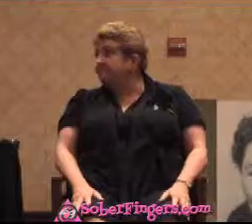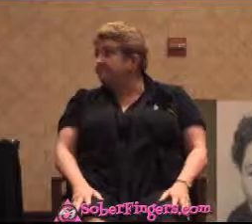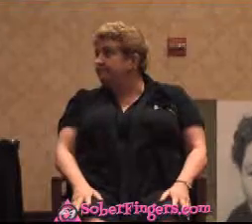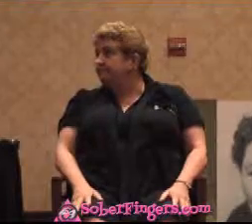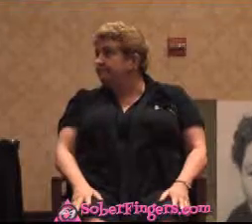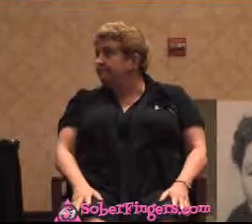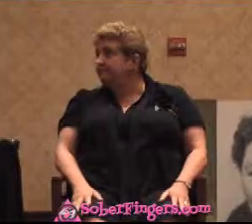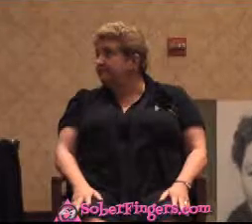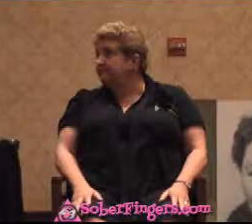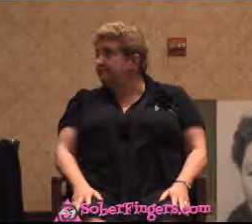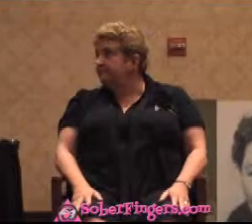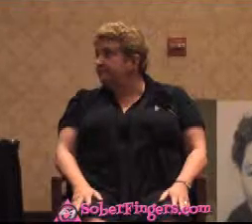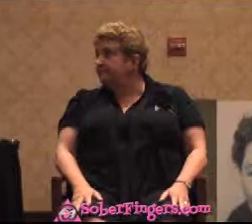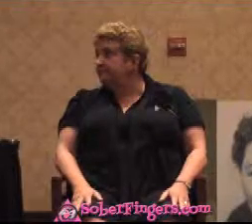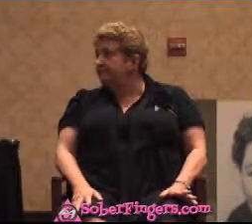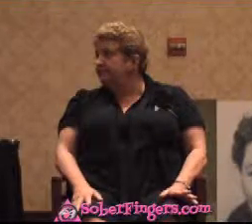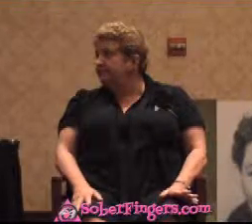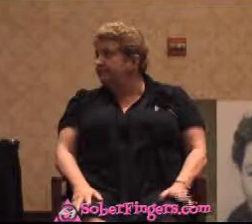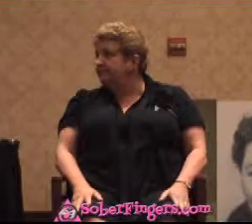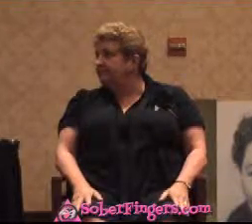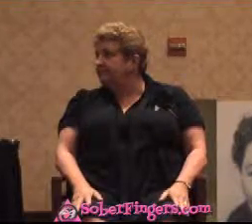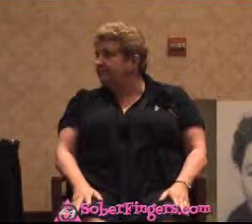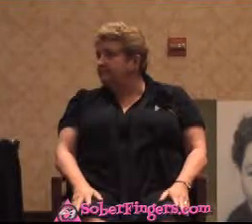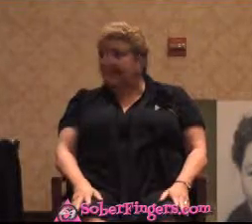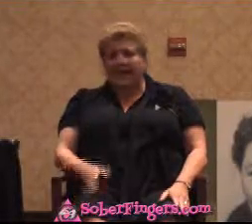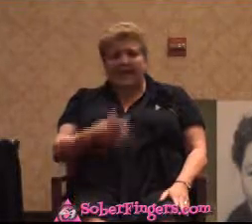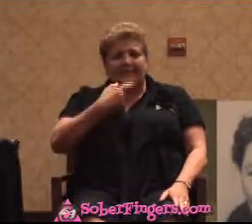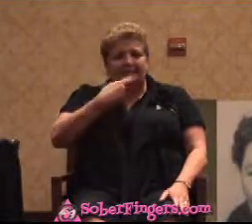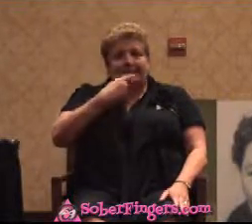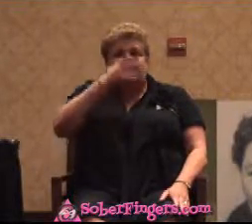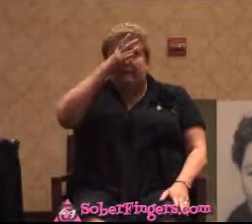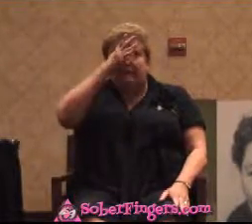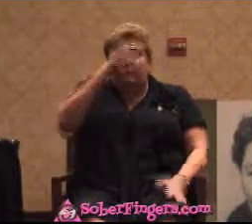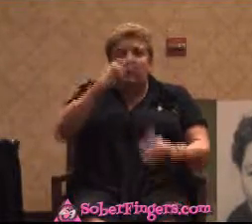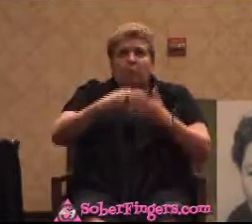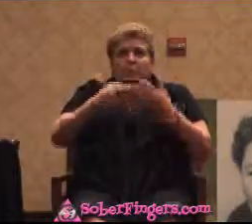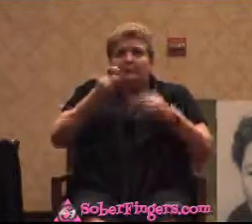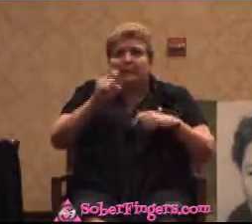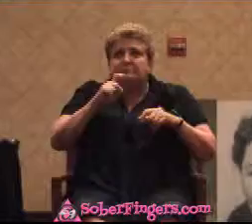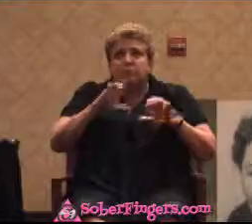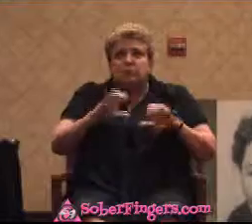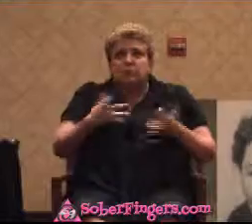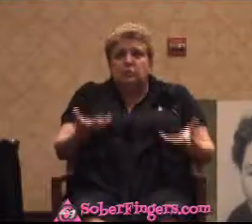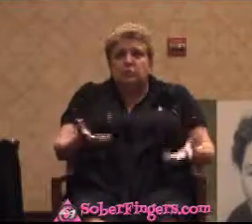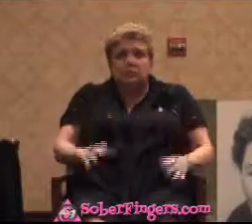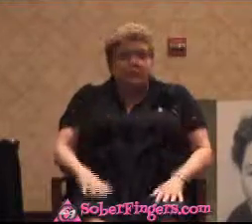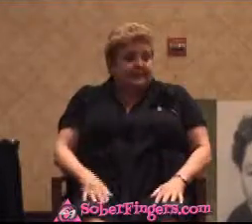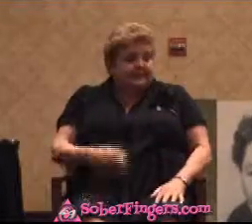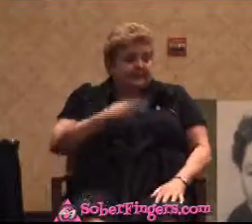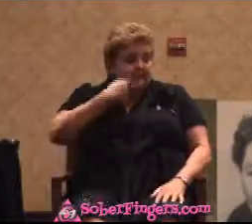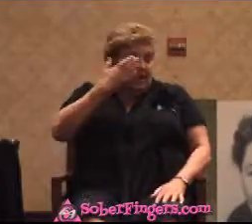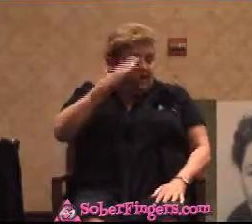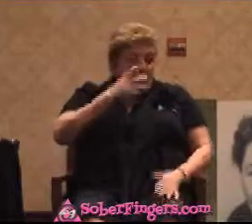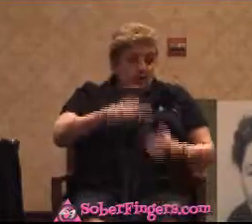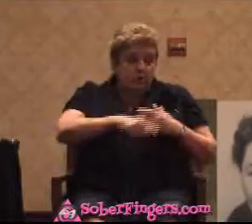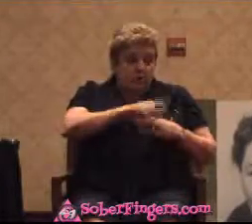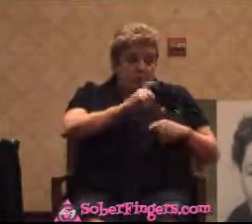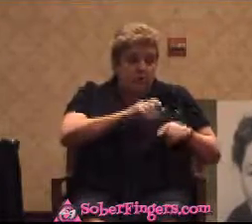I said, Daddy, what am I supposed to do? He said, I don't know what you're supposed to do, but she don't deserve